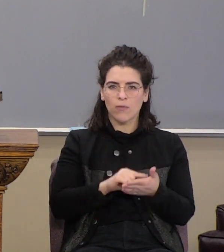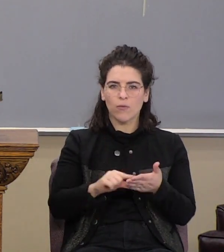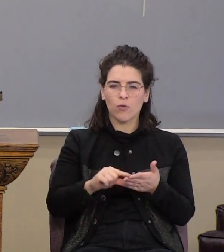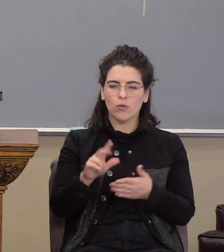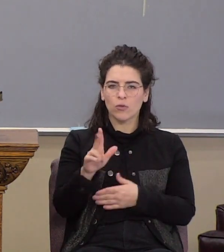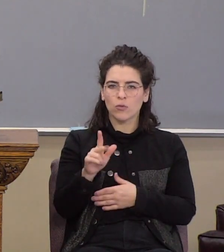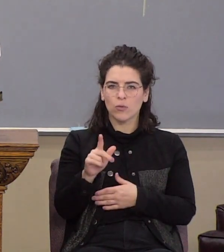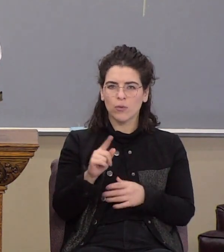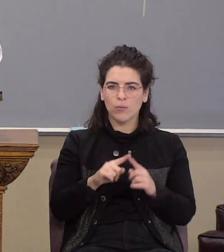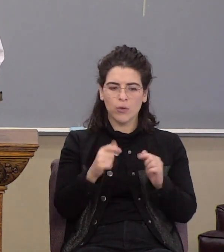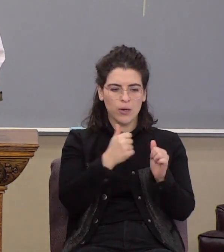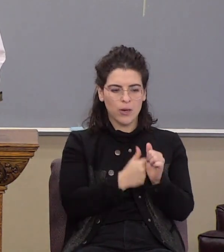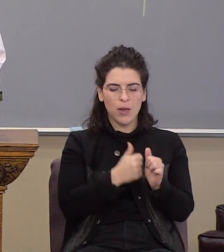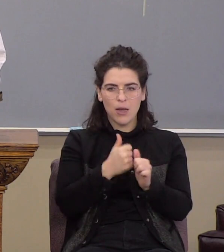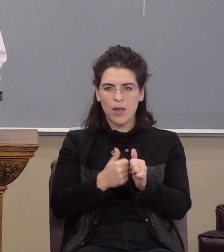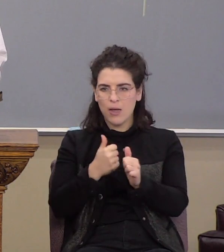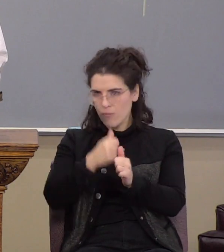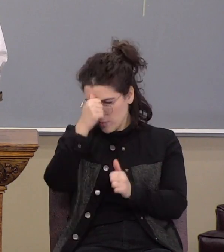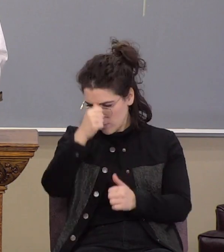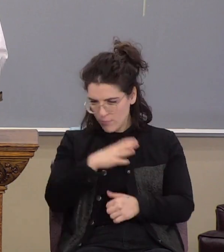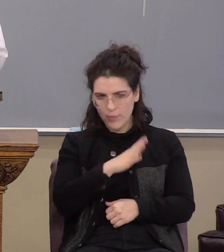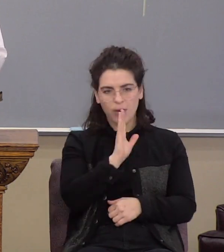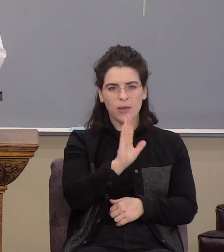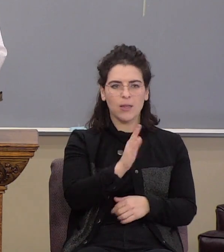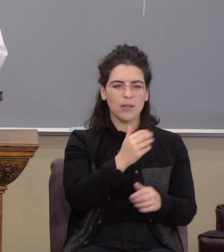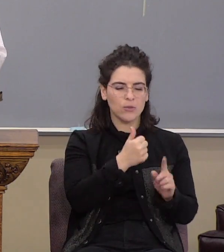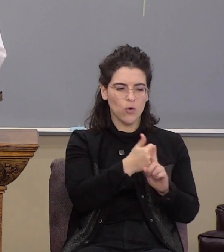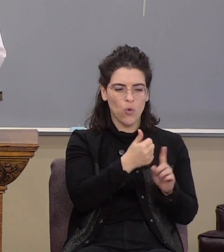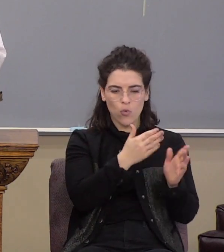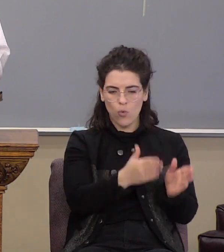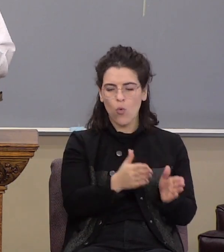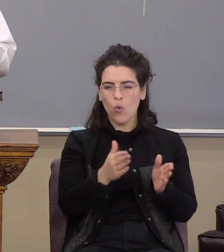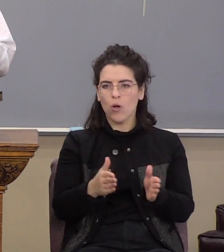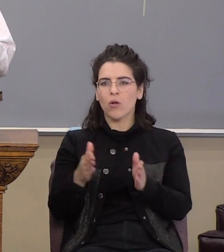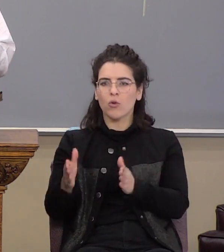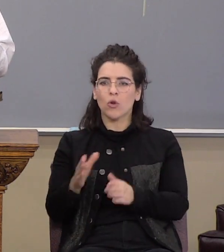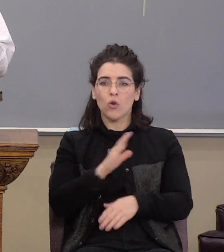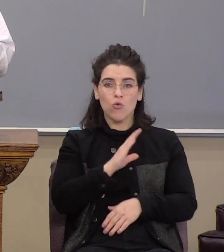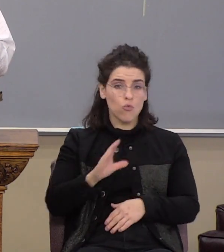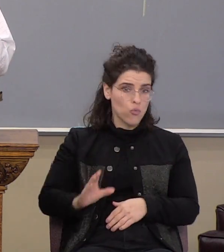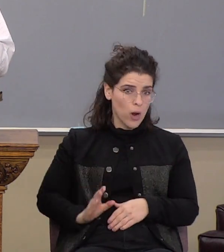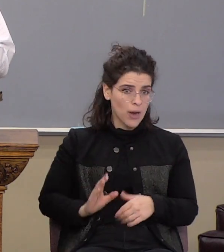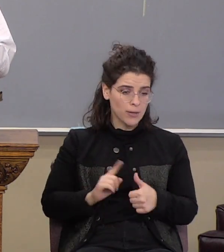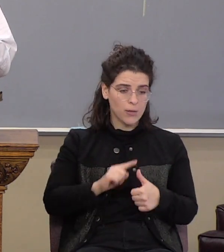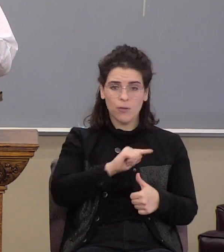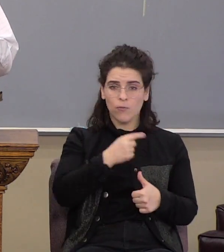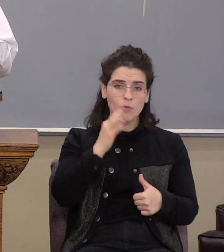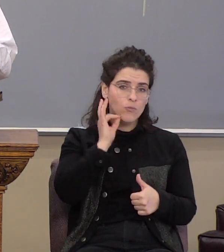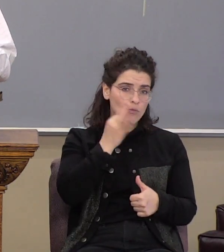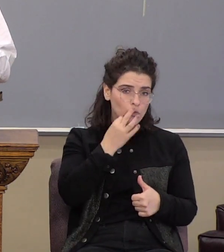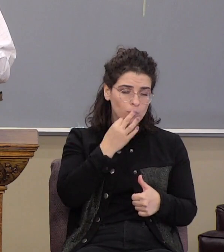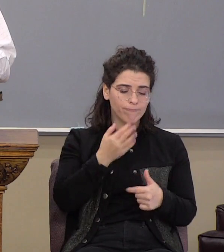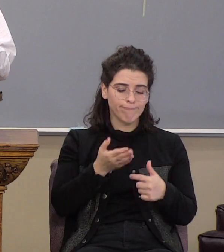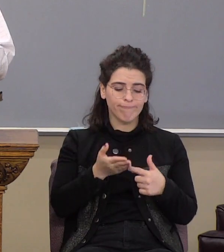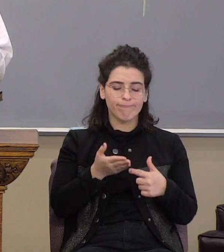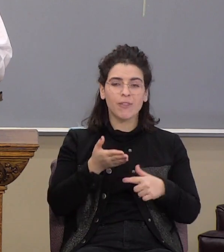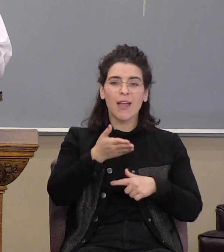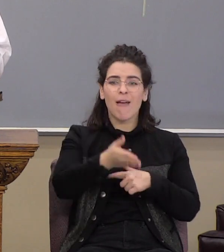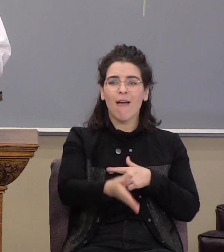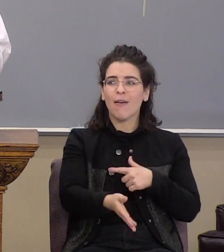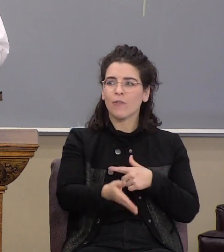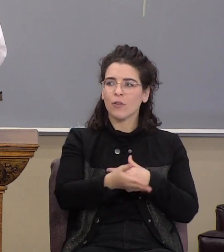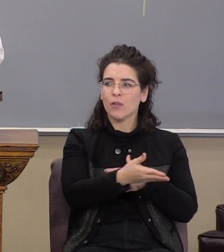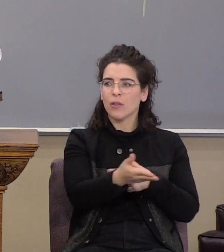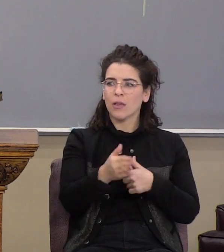verse 23, but every man in his own order, Christ the first fruits, afterward they that are Christ